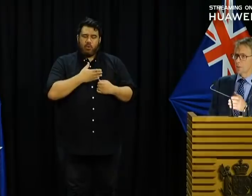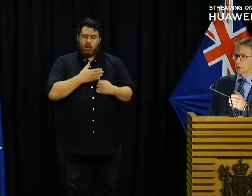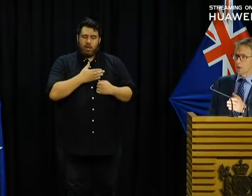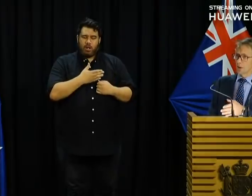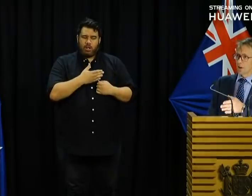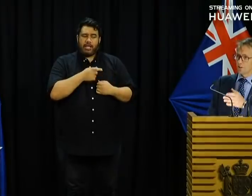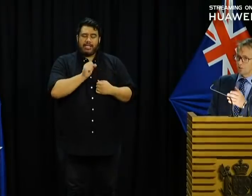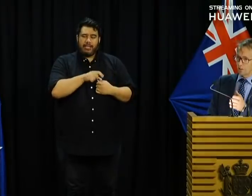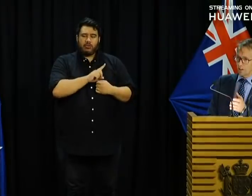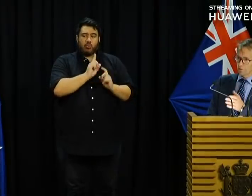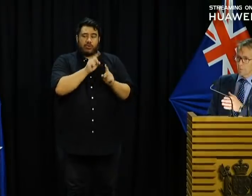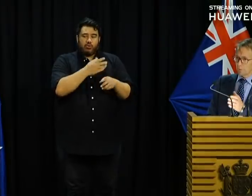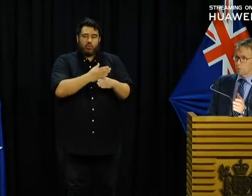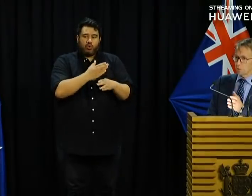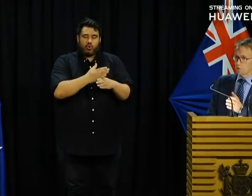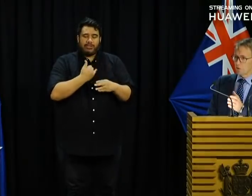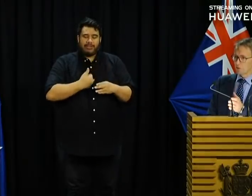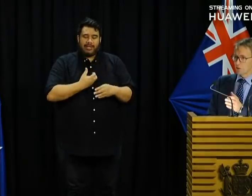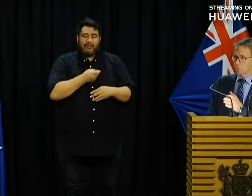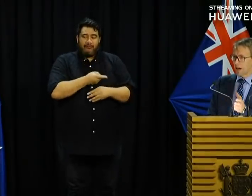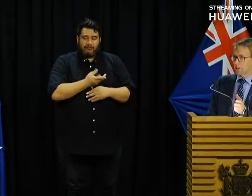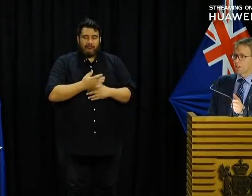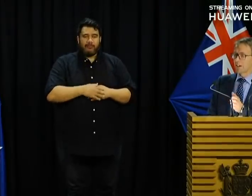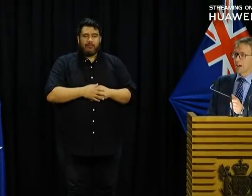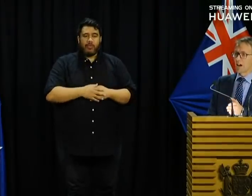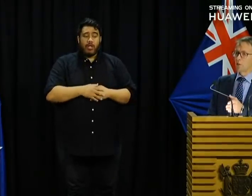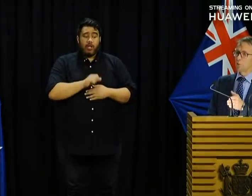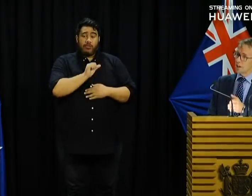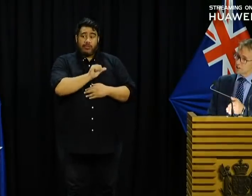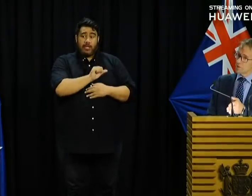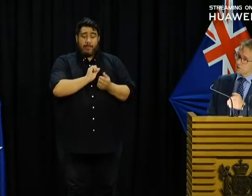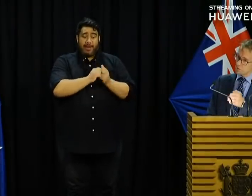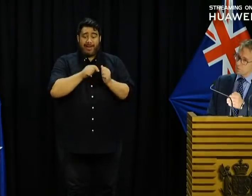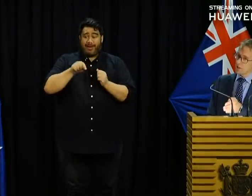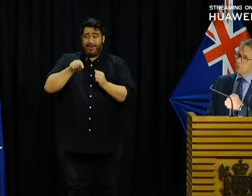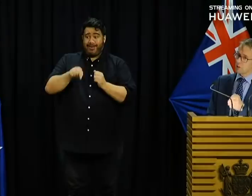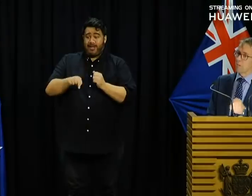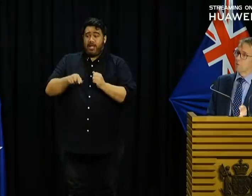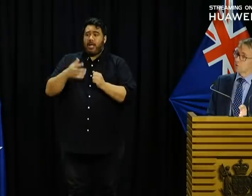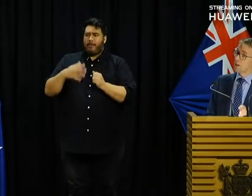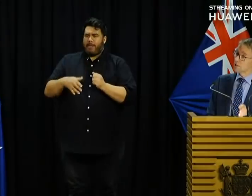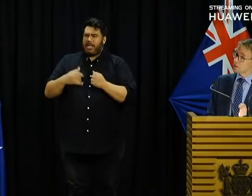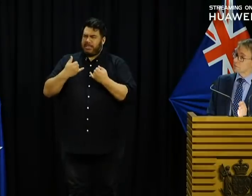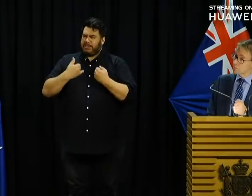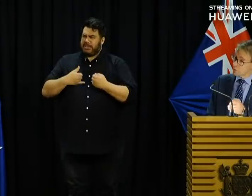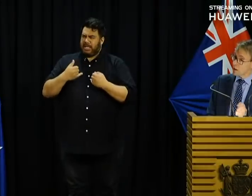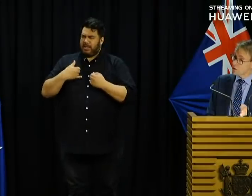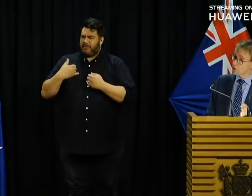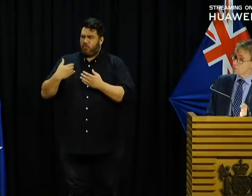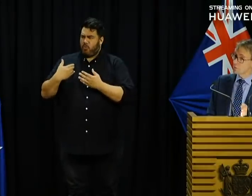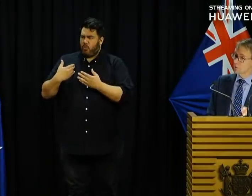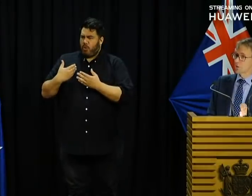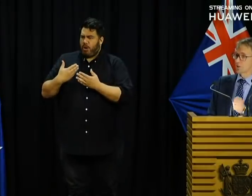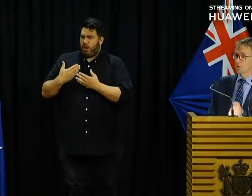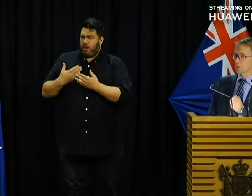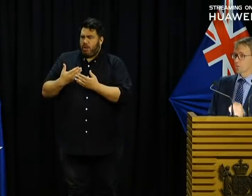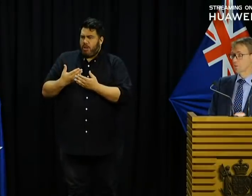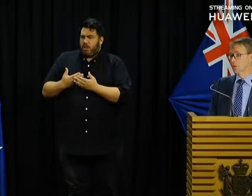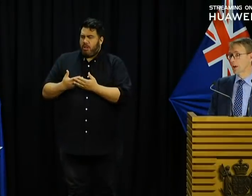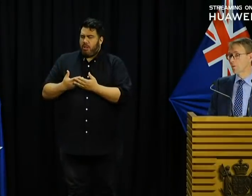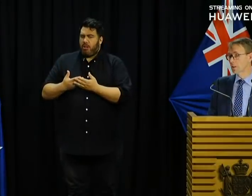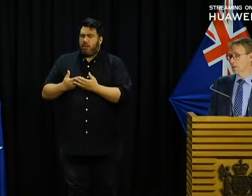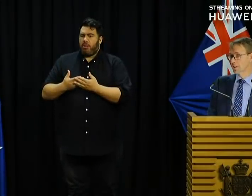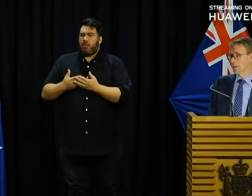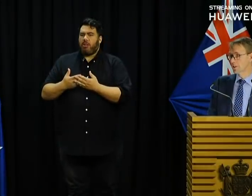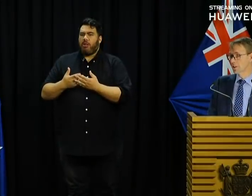Likewise, the other family member, so the partner, who had actually been symptomatic for a couple of days prior to the onset of